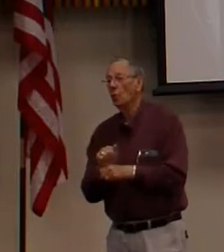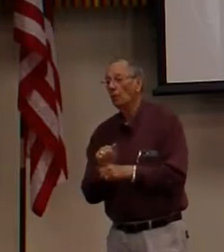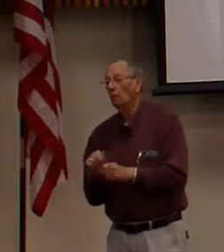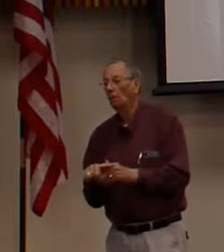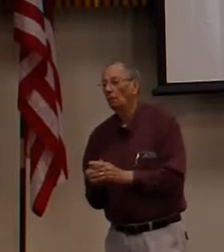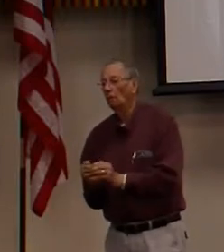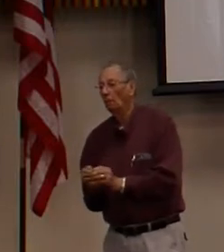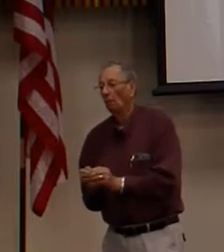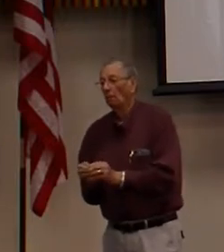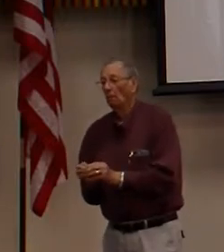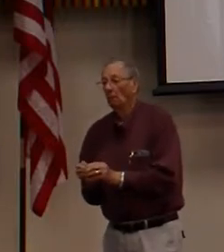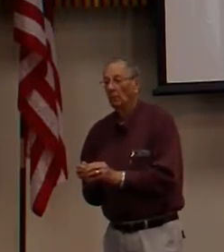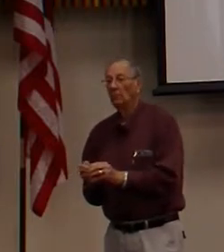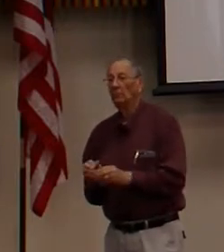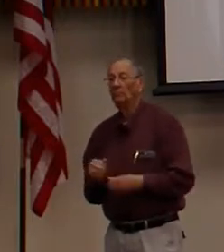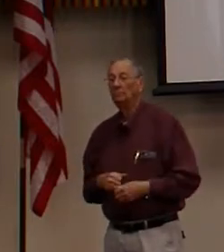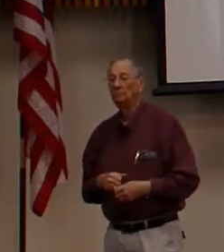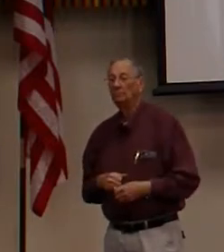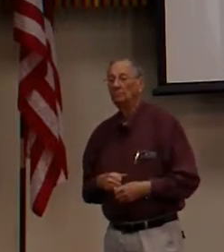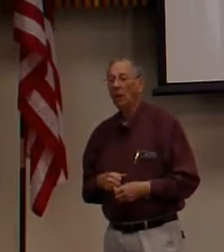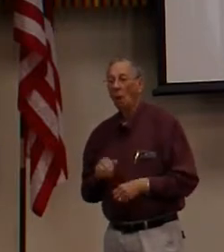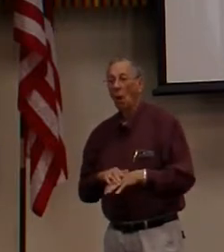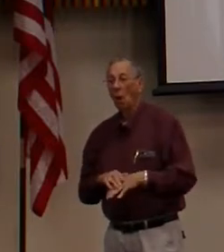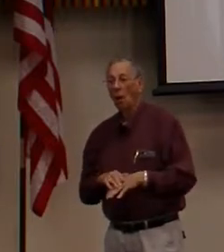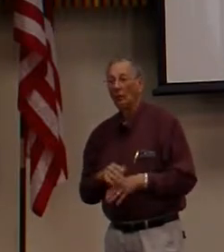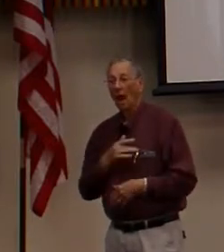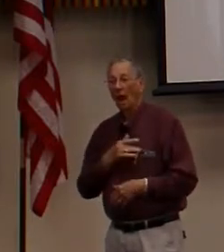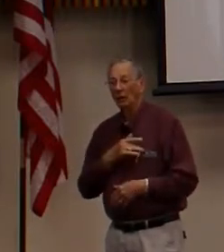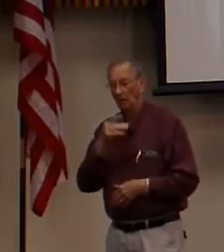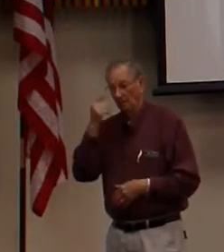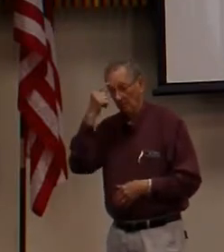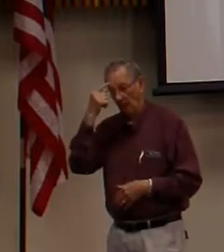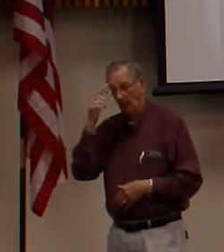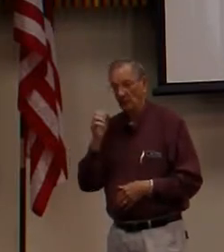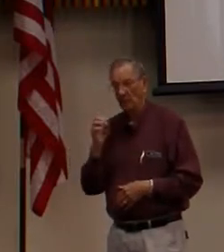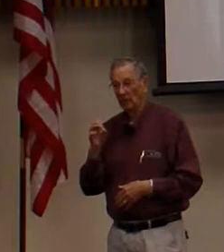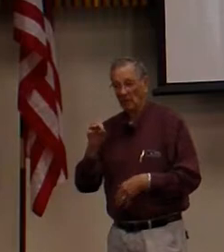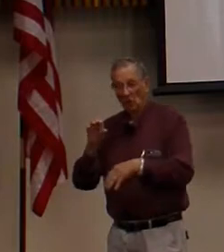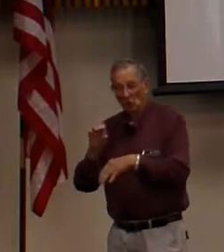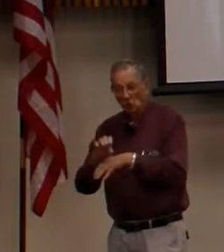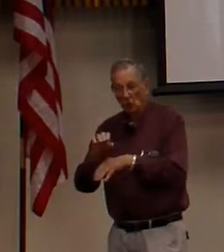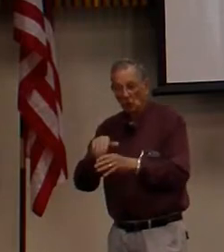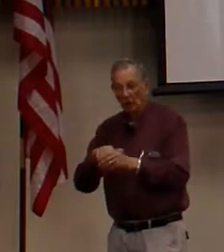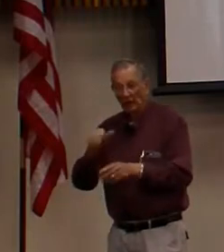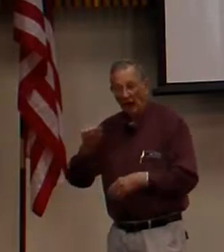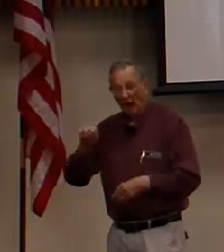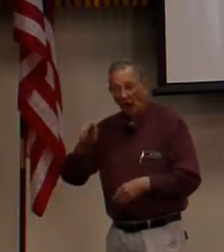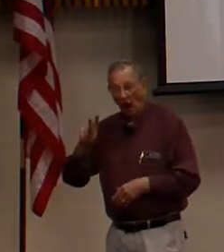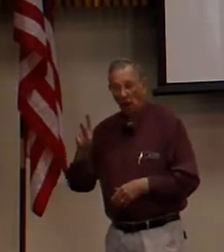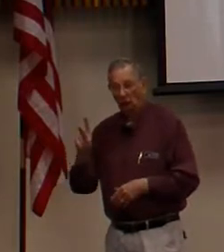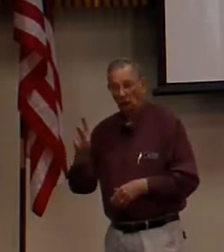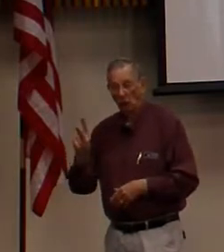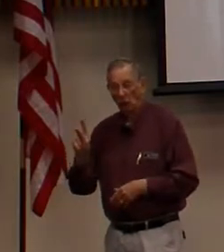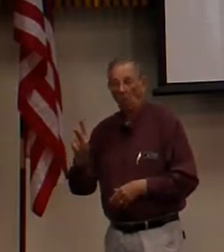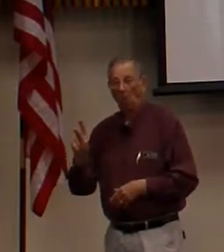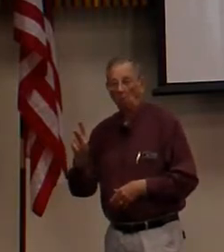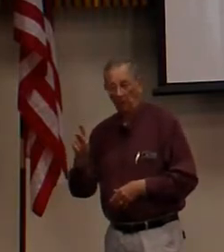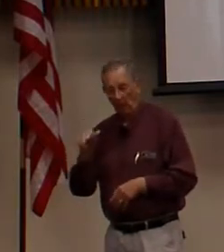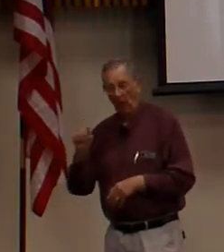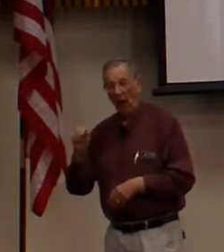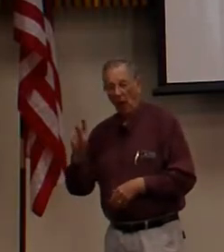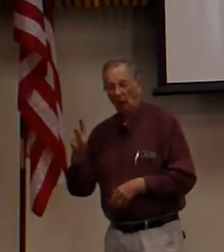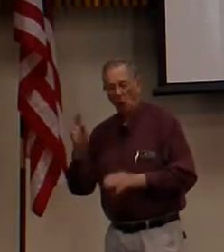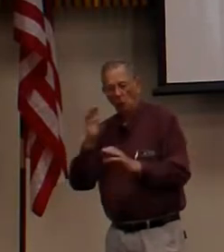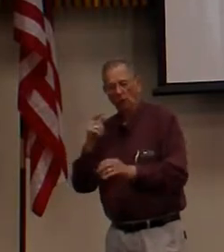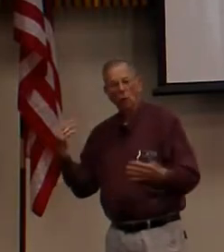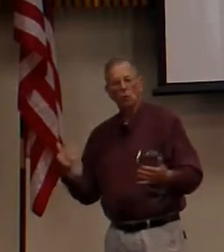work that is on the hearts and minds of a church in Arkansas who is looking for a new